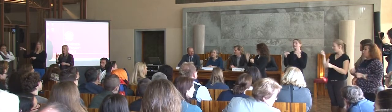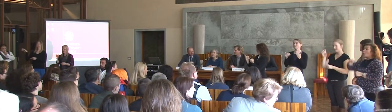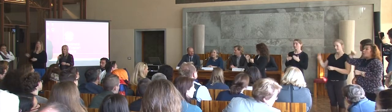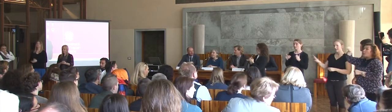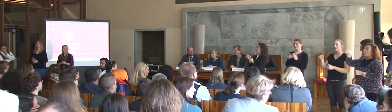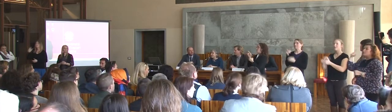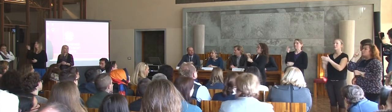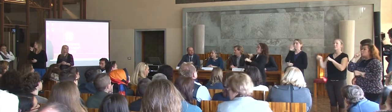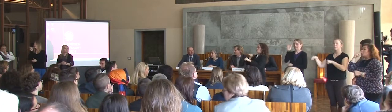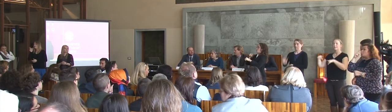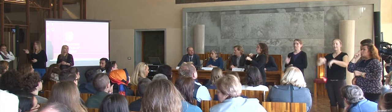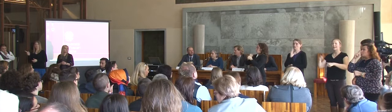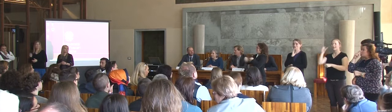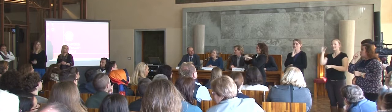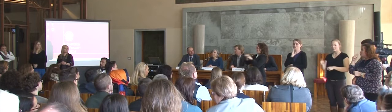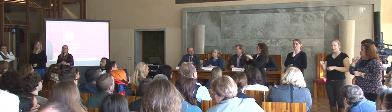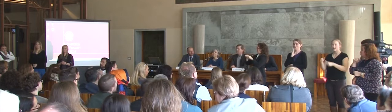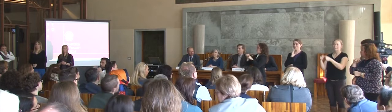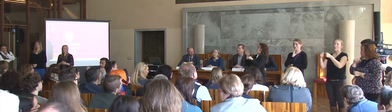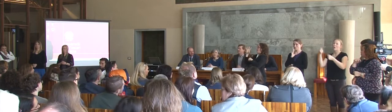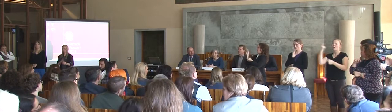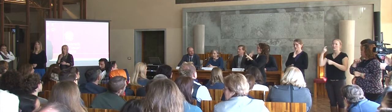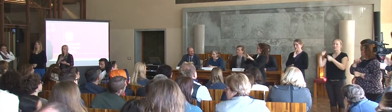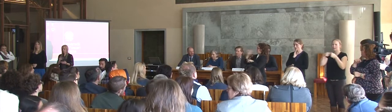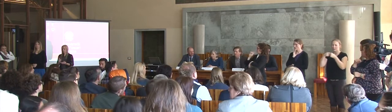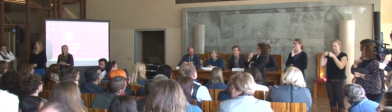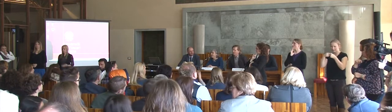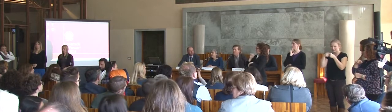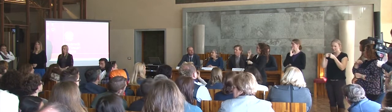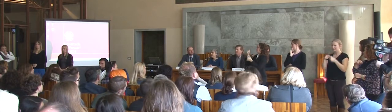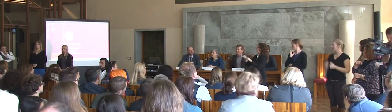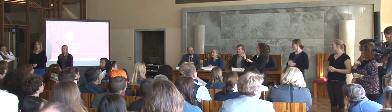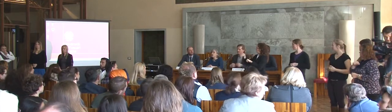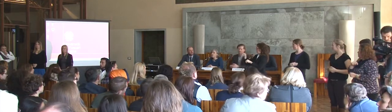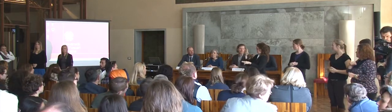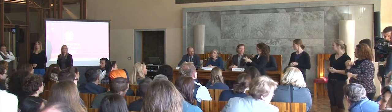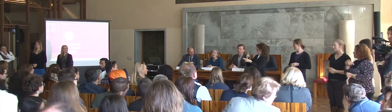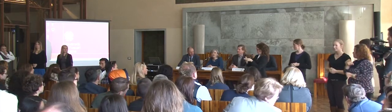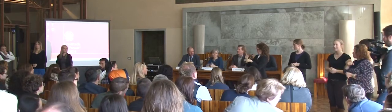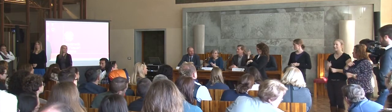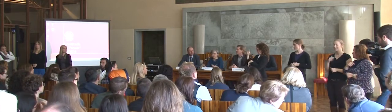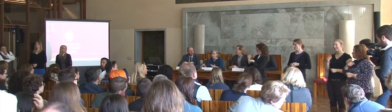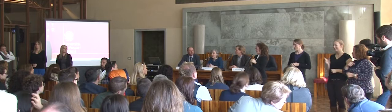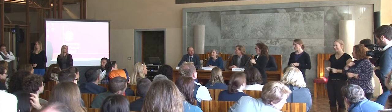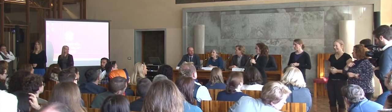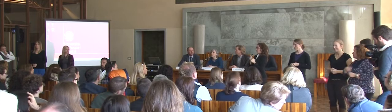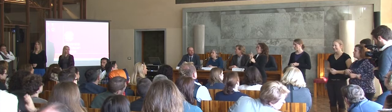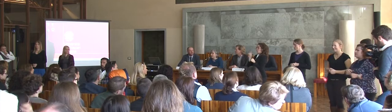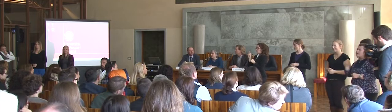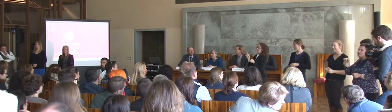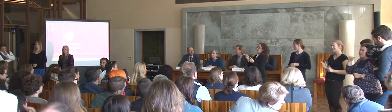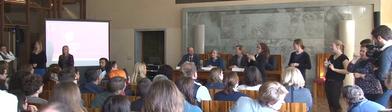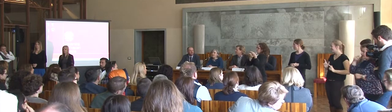direttivo dell'Ente Nazionale Sordi, con sede a Roma, che è qui per portare il